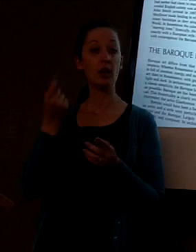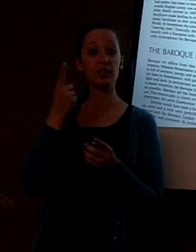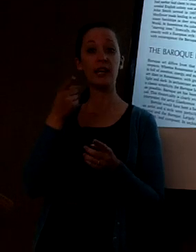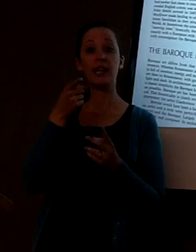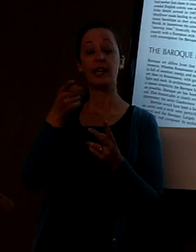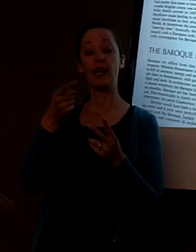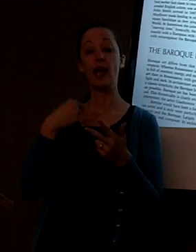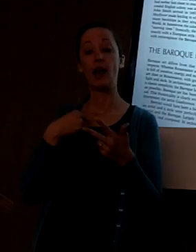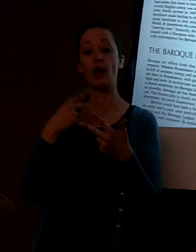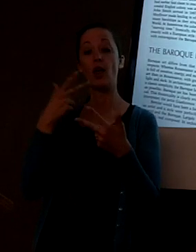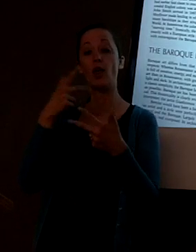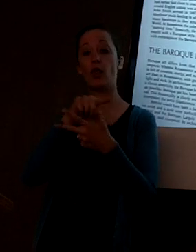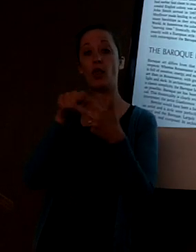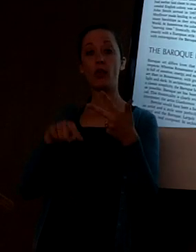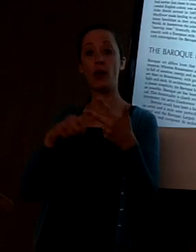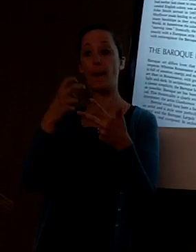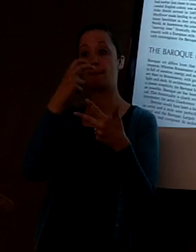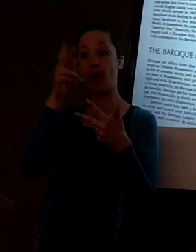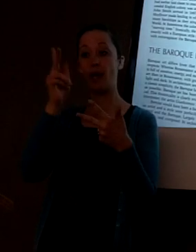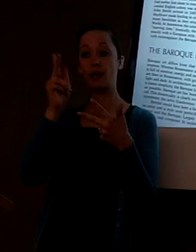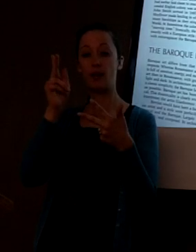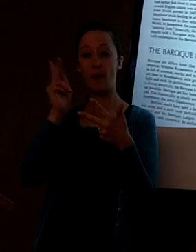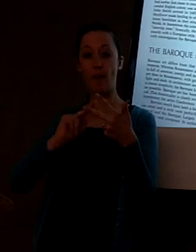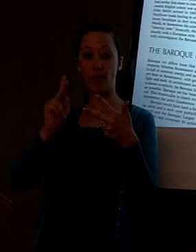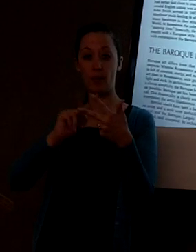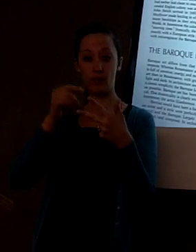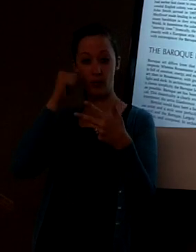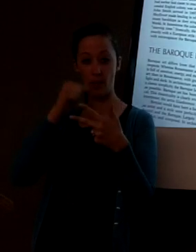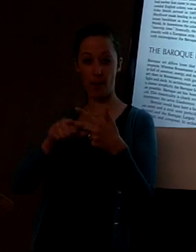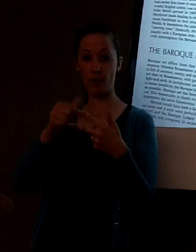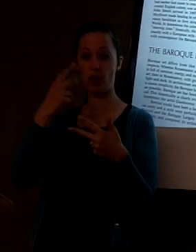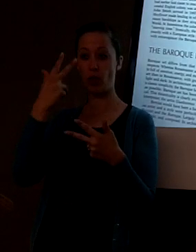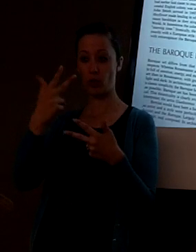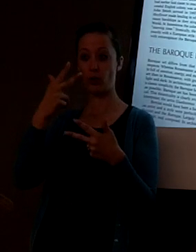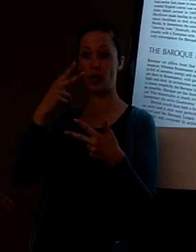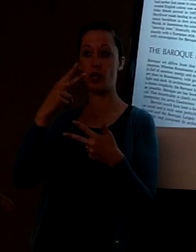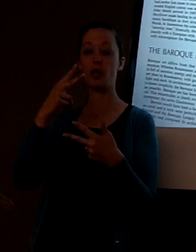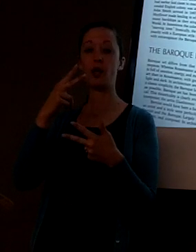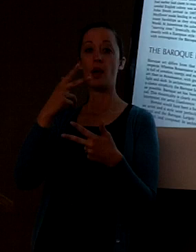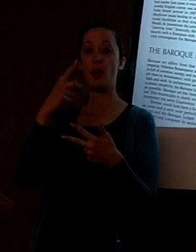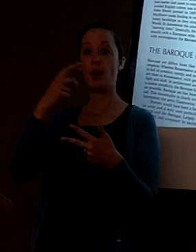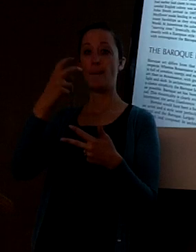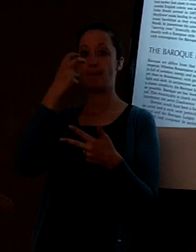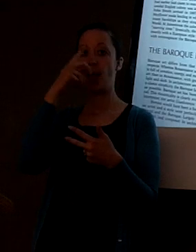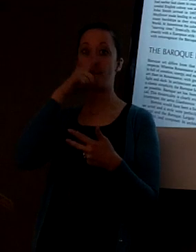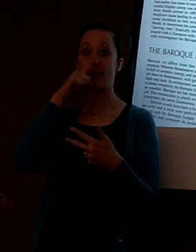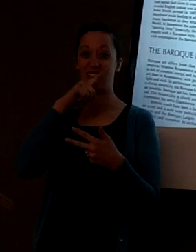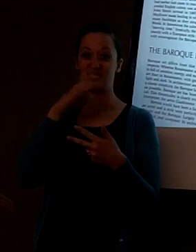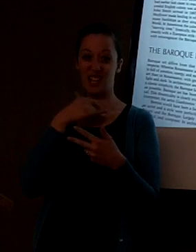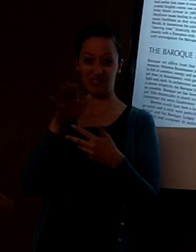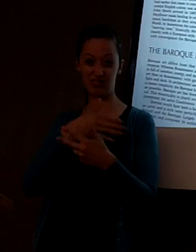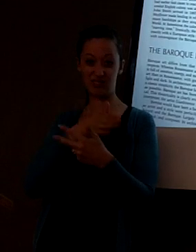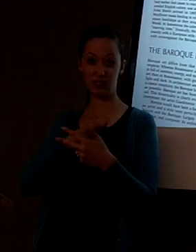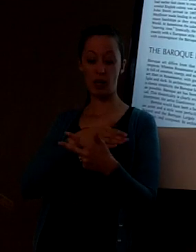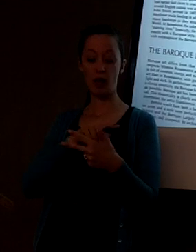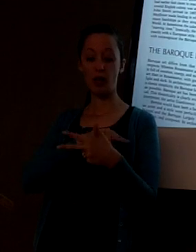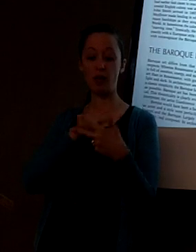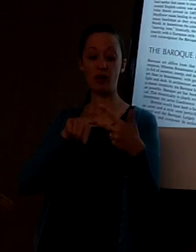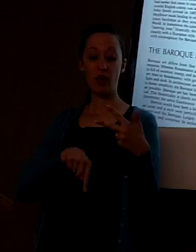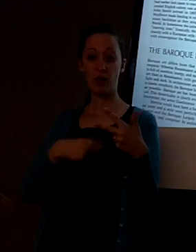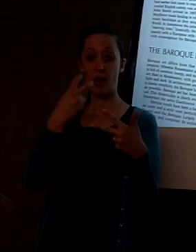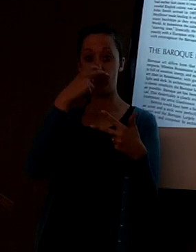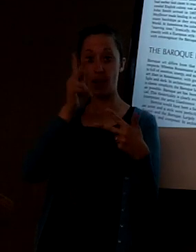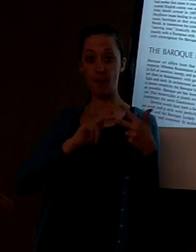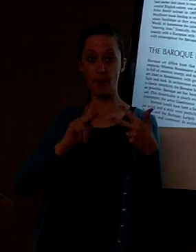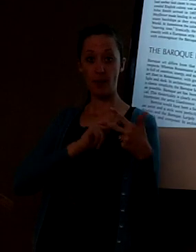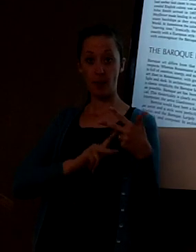blind people, based on that poem, The Three Blind Mice, executed because they'd saved money, bought a Bible, and hired